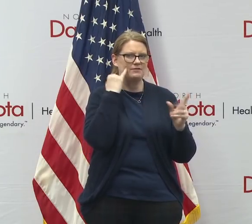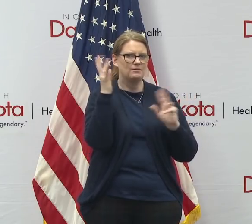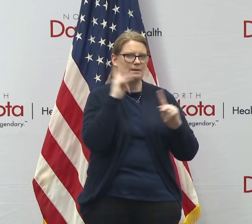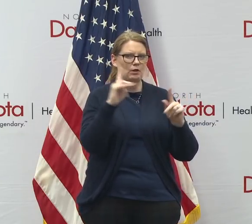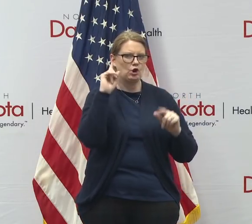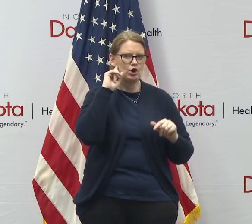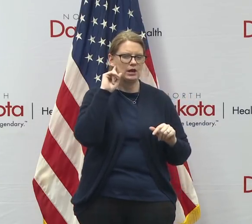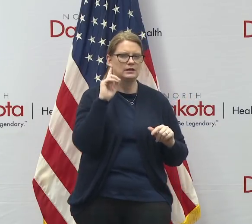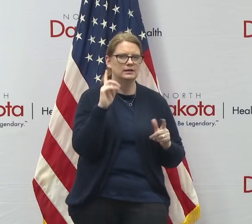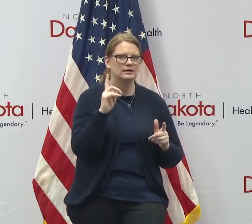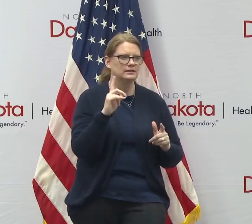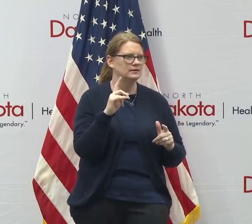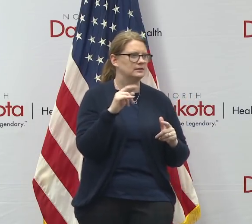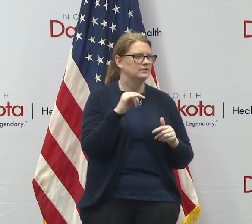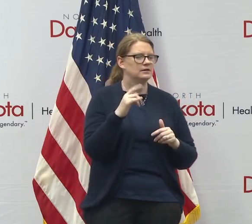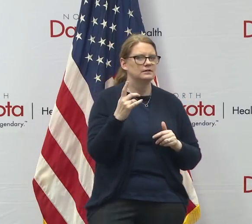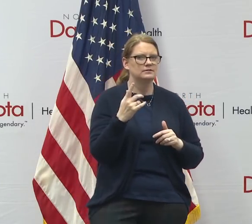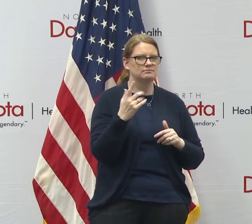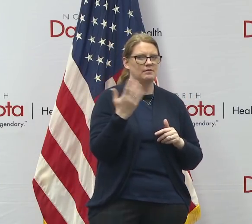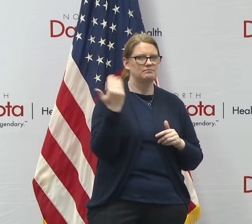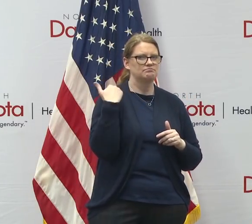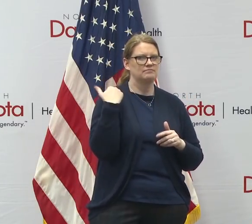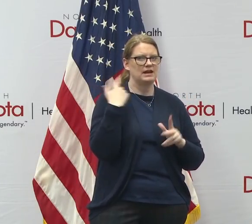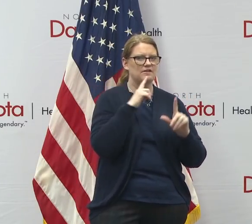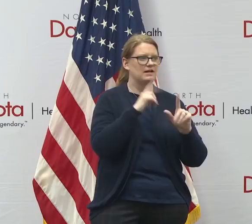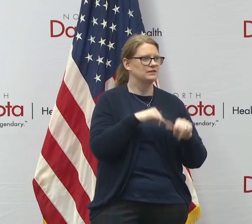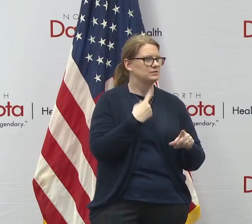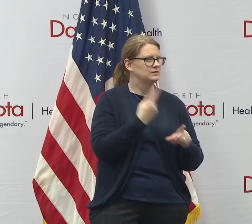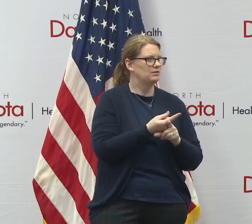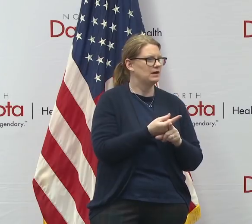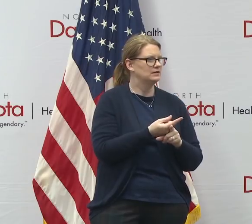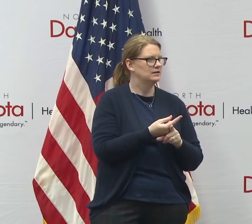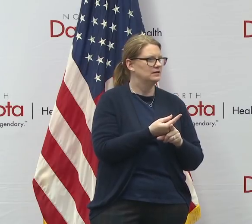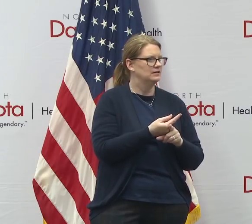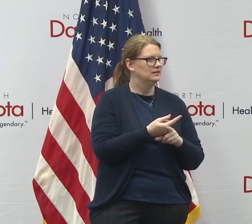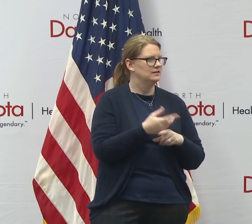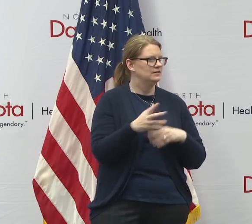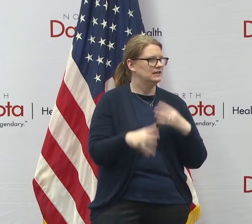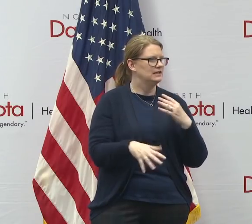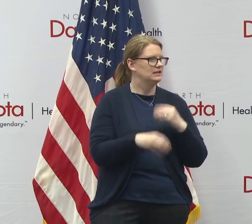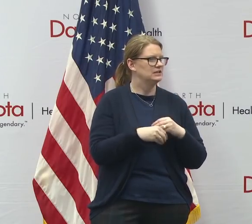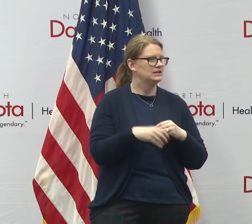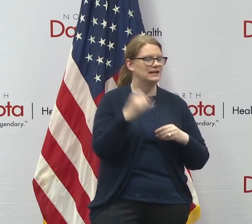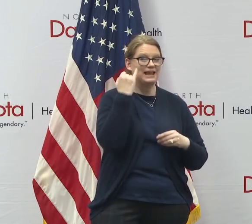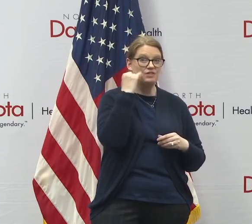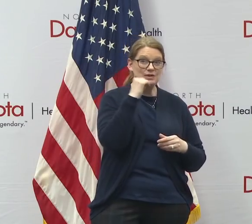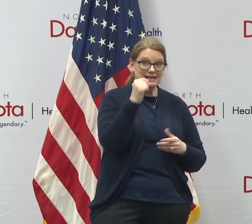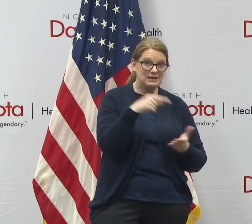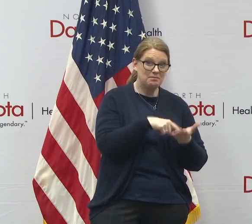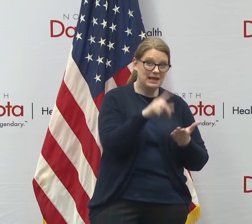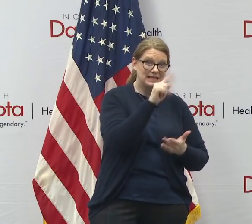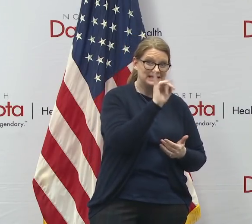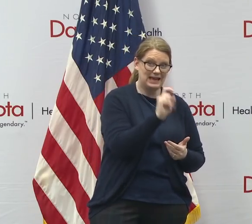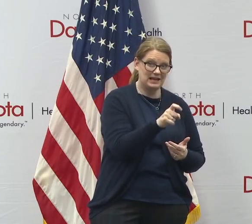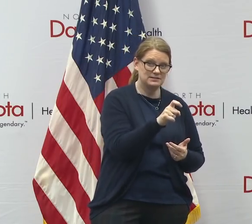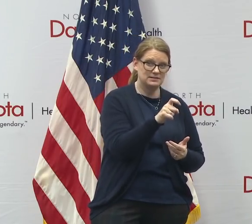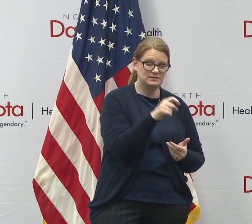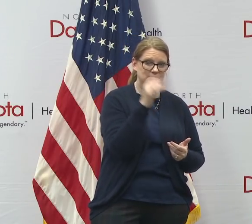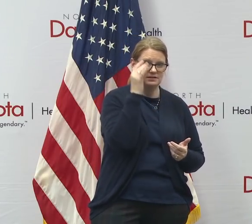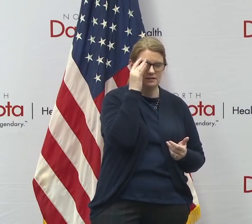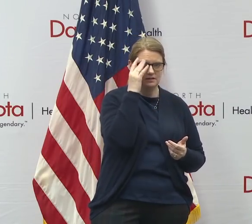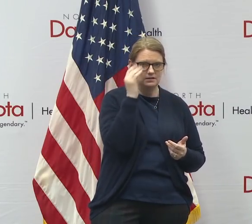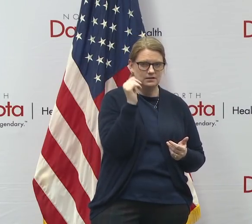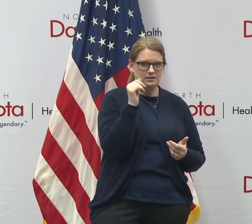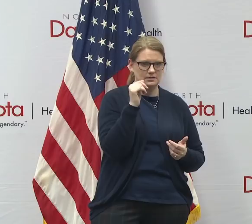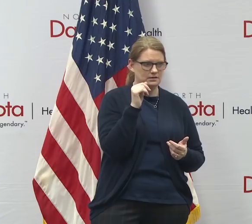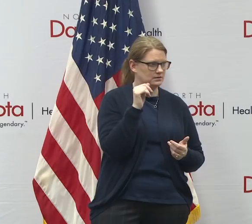that, my prior answer was correct, and with the addition of, if you did not pay taxes